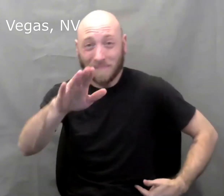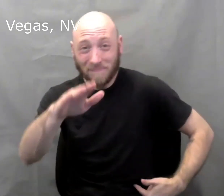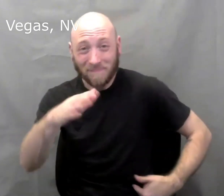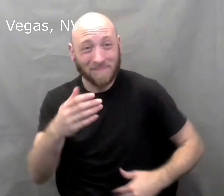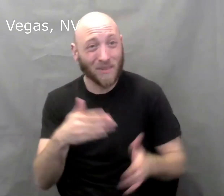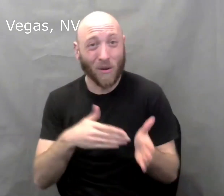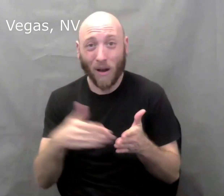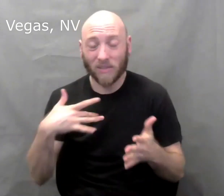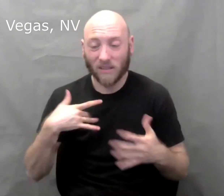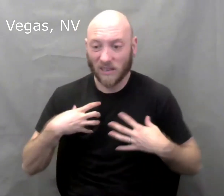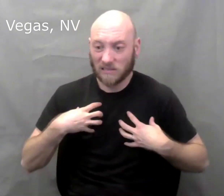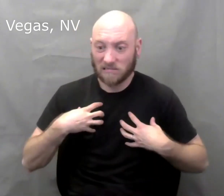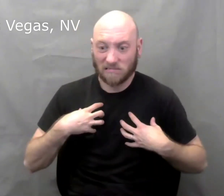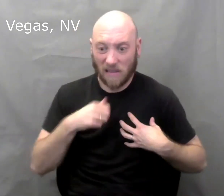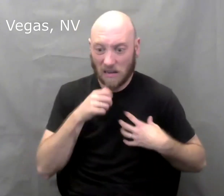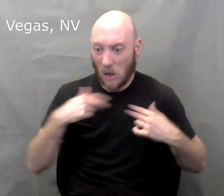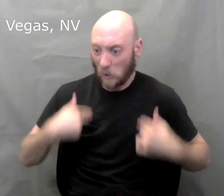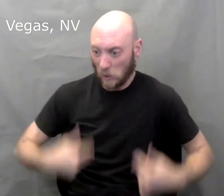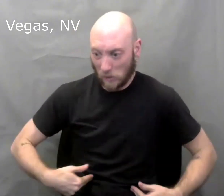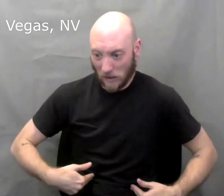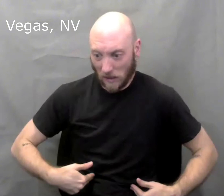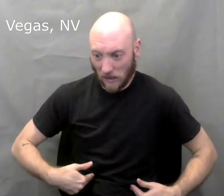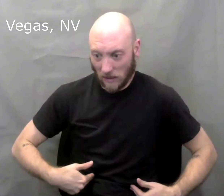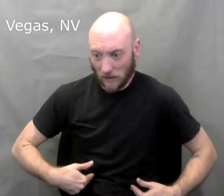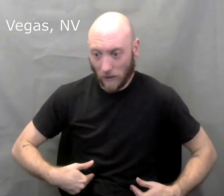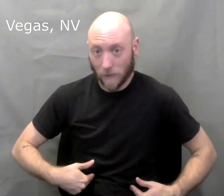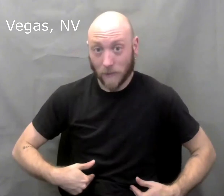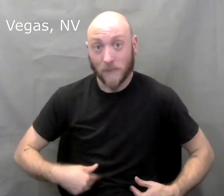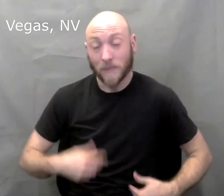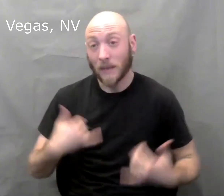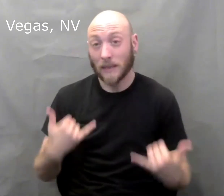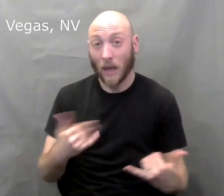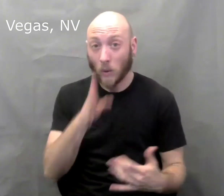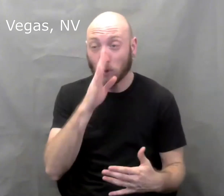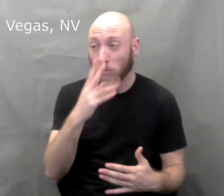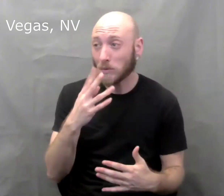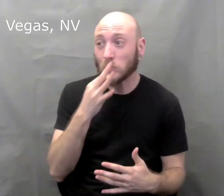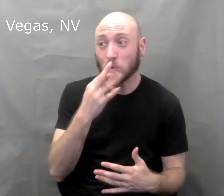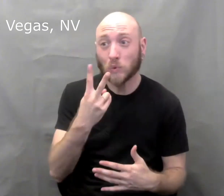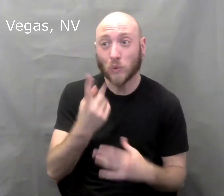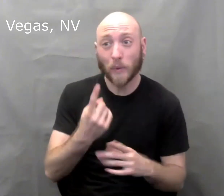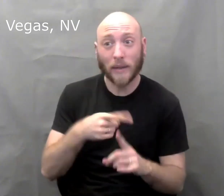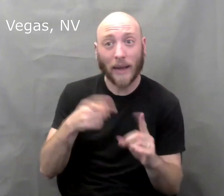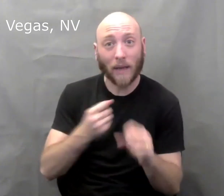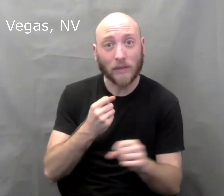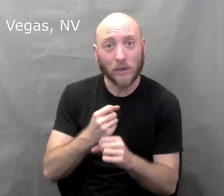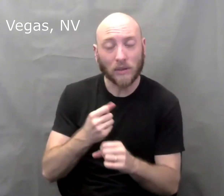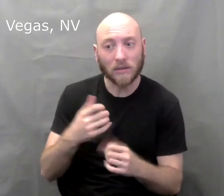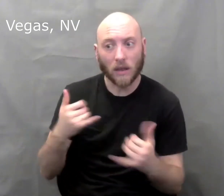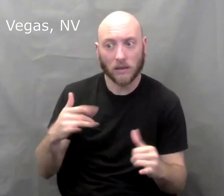being. And there are days at 2.5 years sober that I still feel like a newcomer. And there are days that I